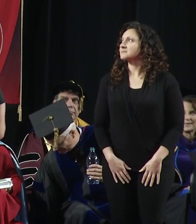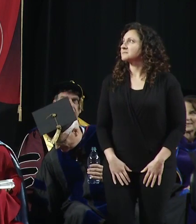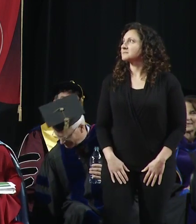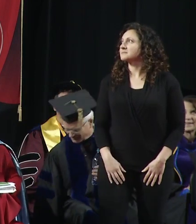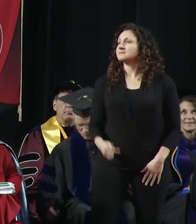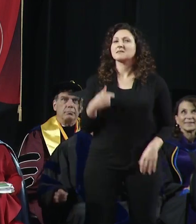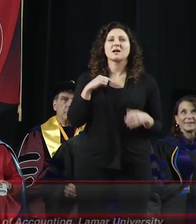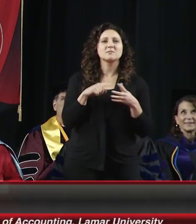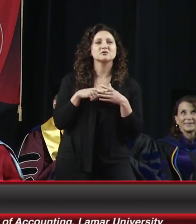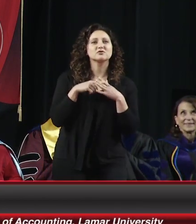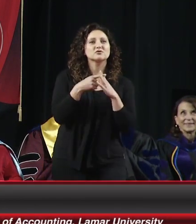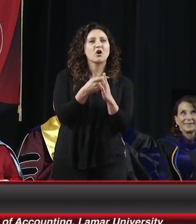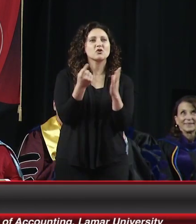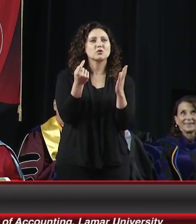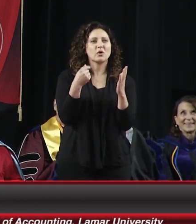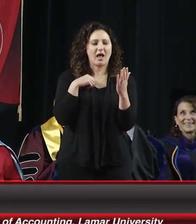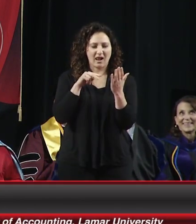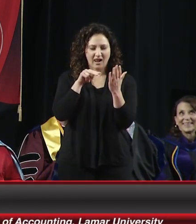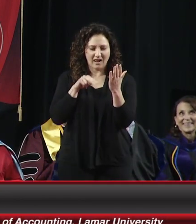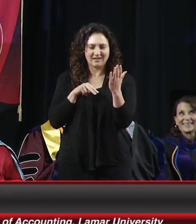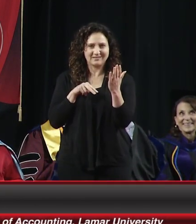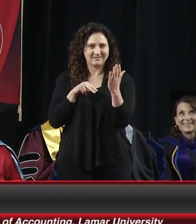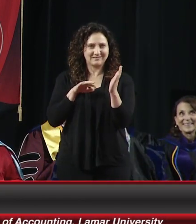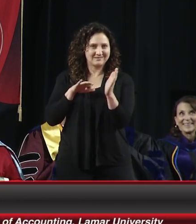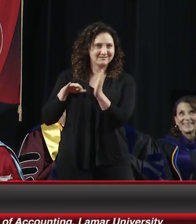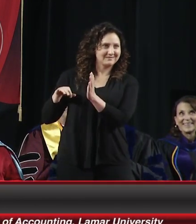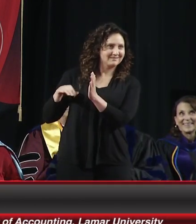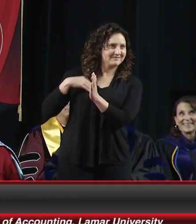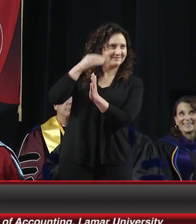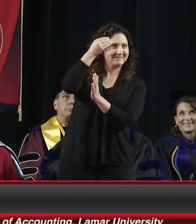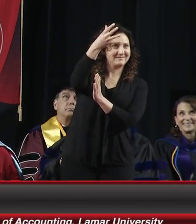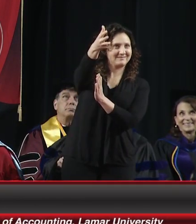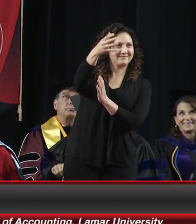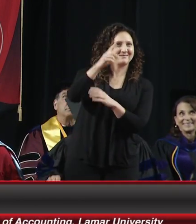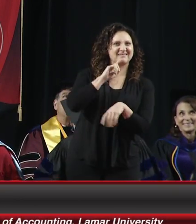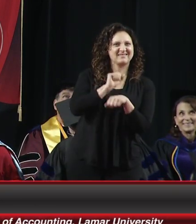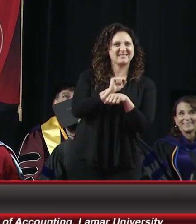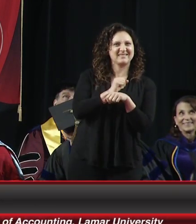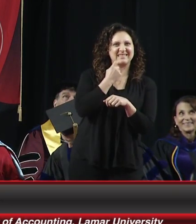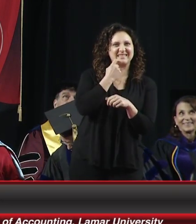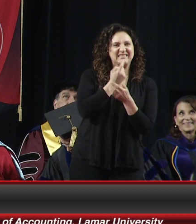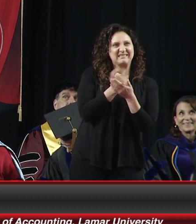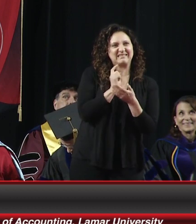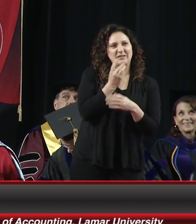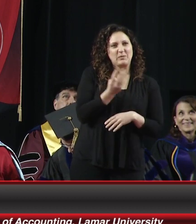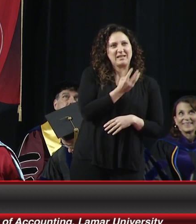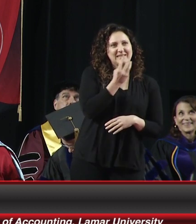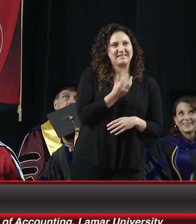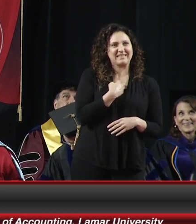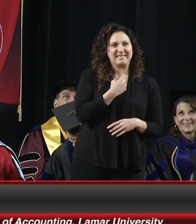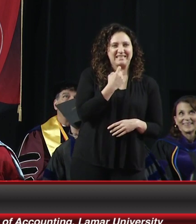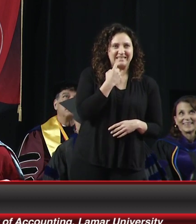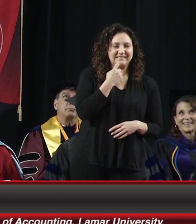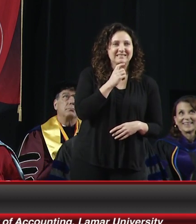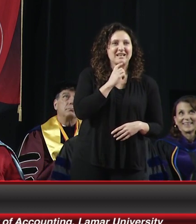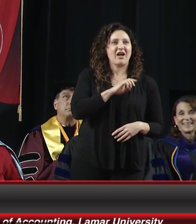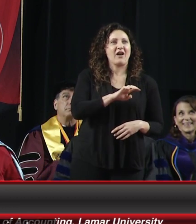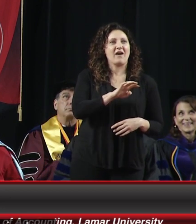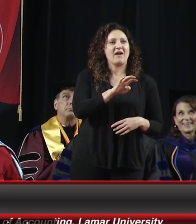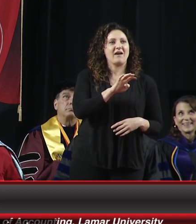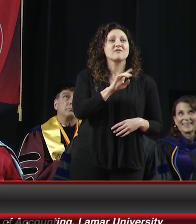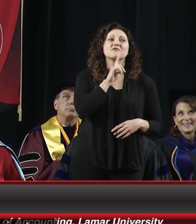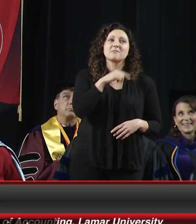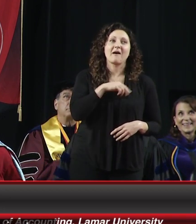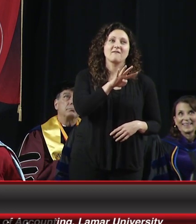I'll start by going off script. I'll have to tell you that I actually last Wednesday celebrated my 43rd